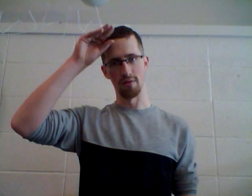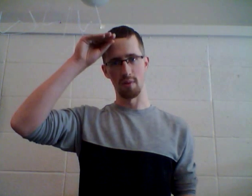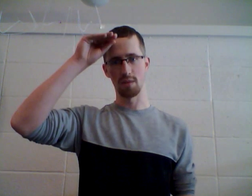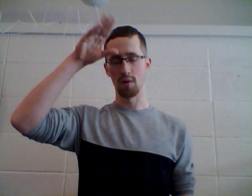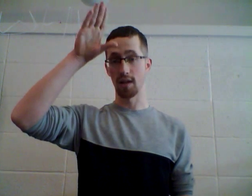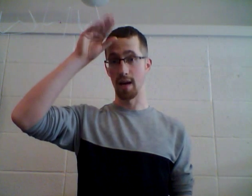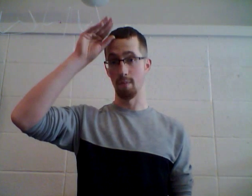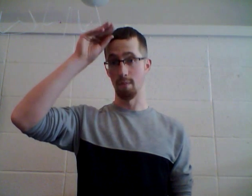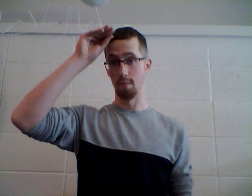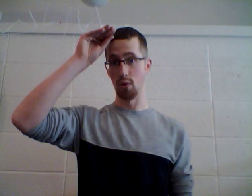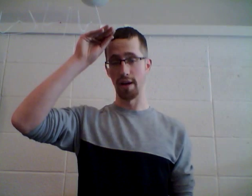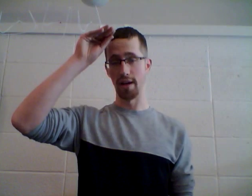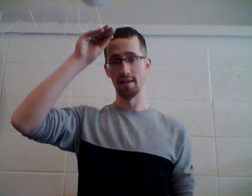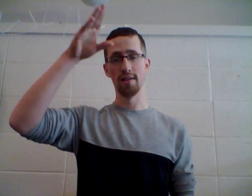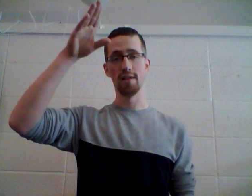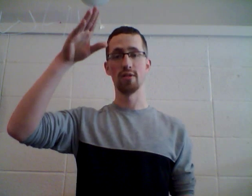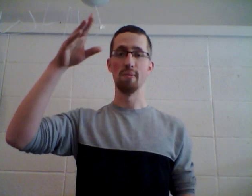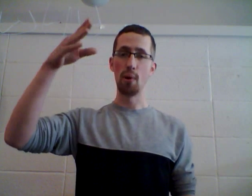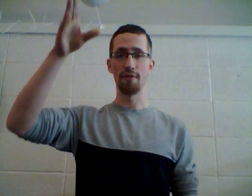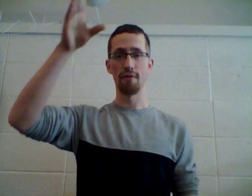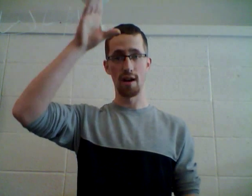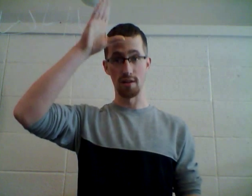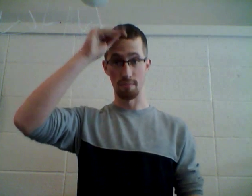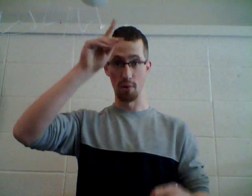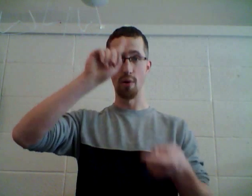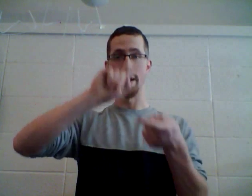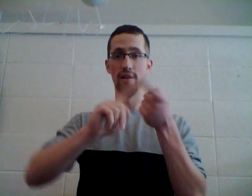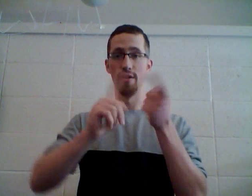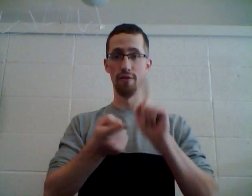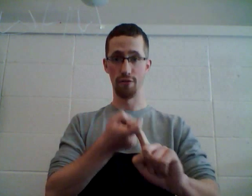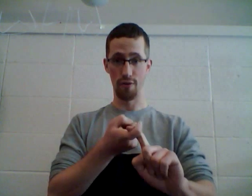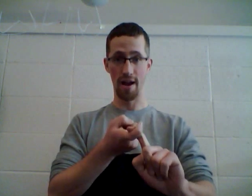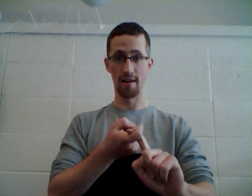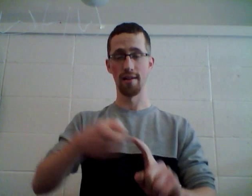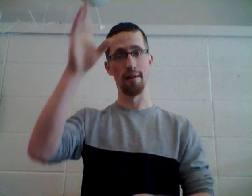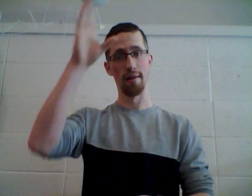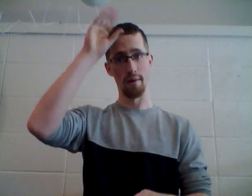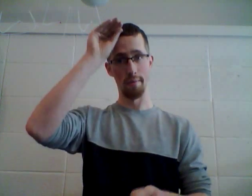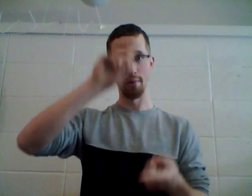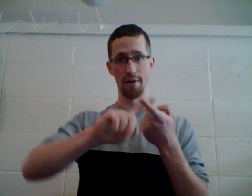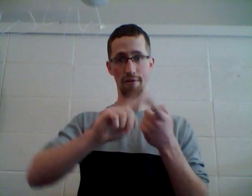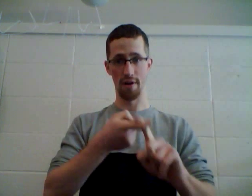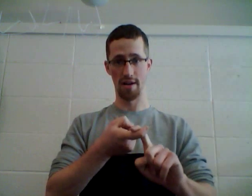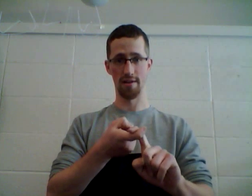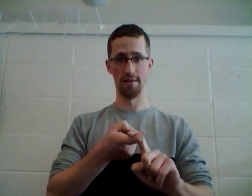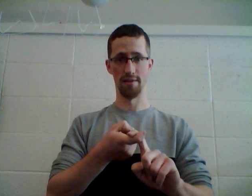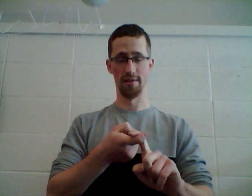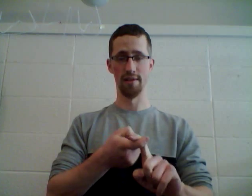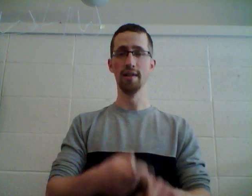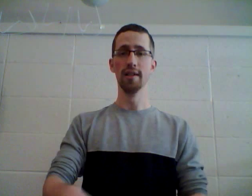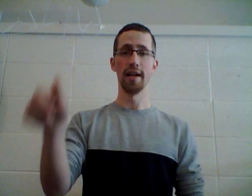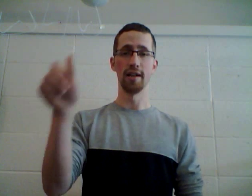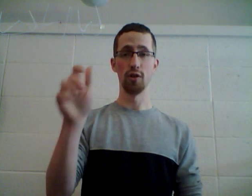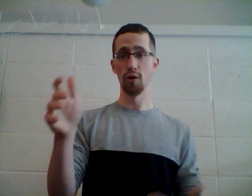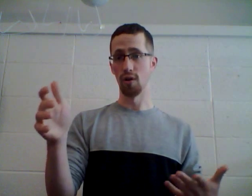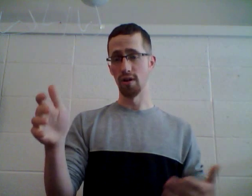of a baseball cap. Boy. So boyfriend is boy, friend. Boyfriend. And girl,